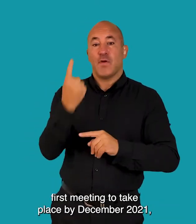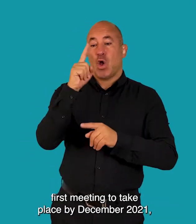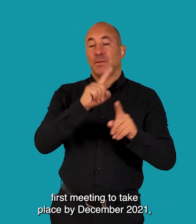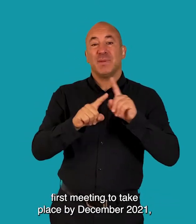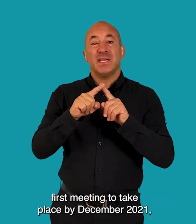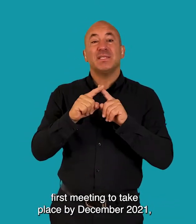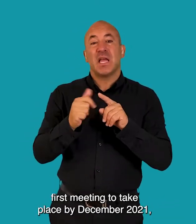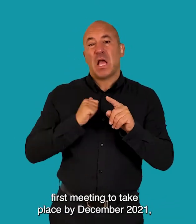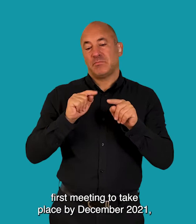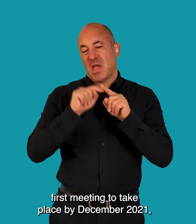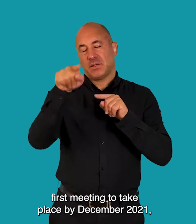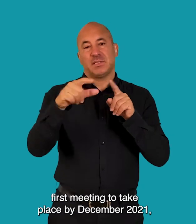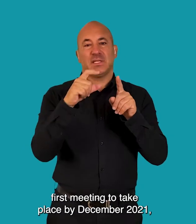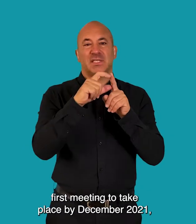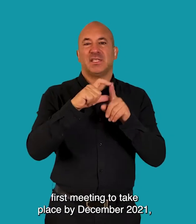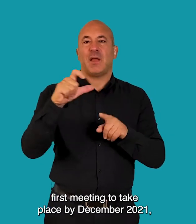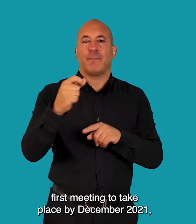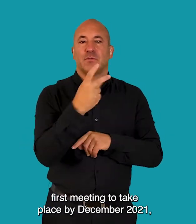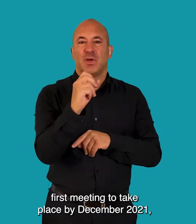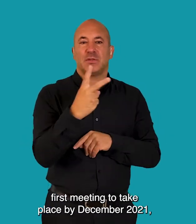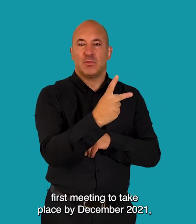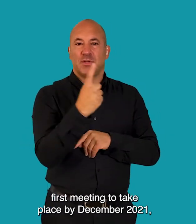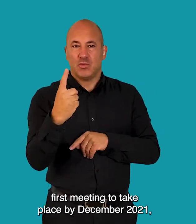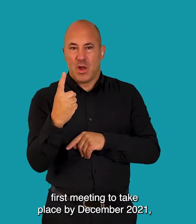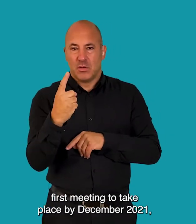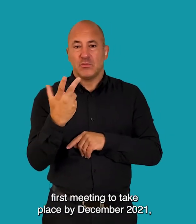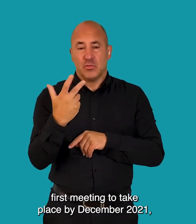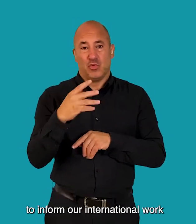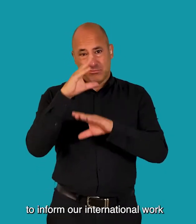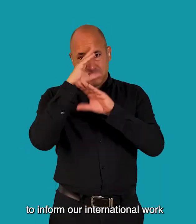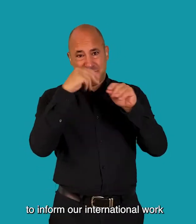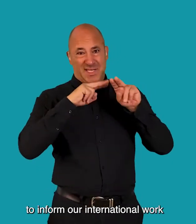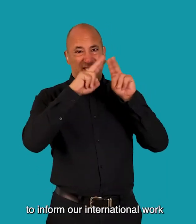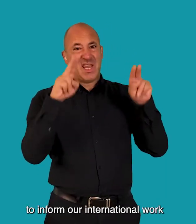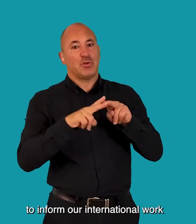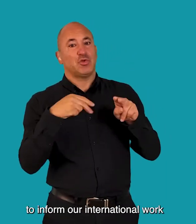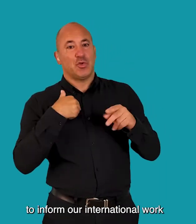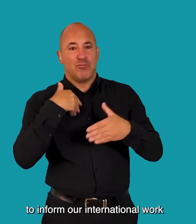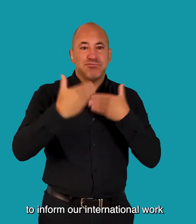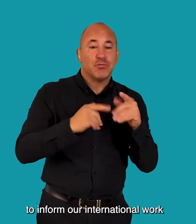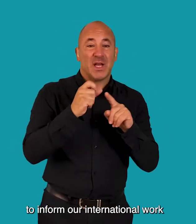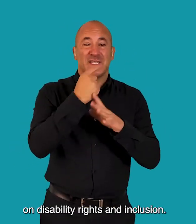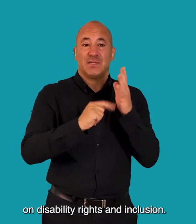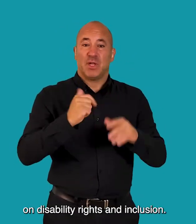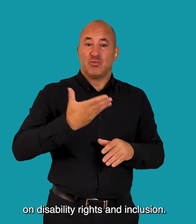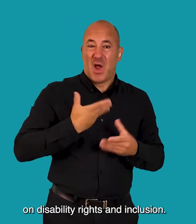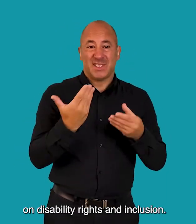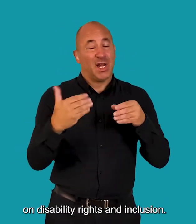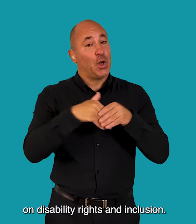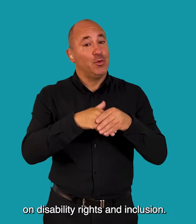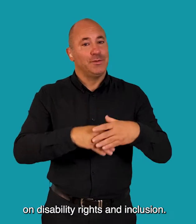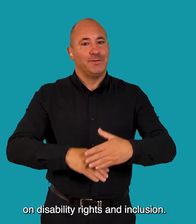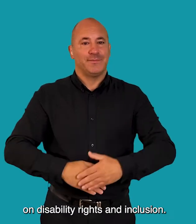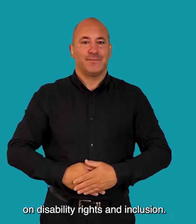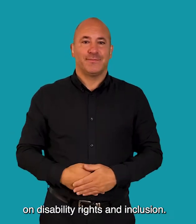First meeting to take place by December 2021 to inform our international work on disability rights and